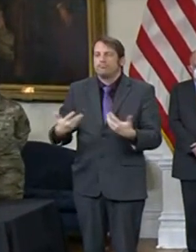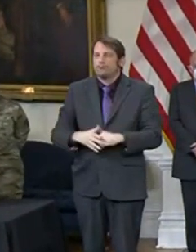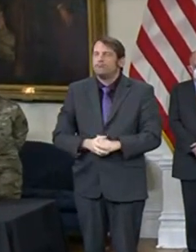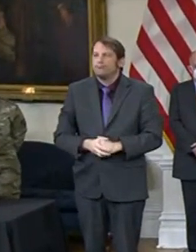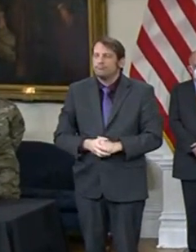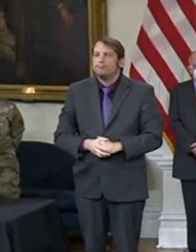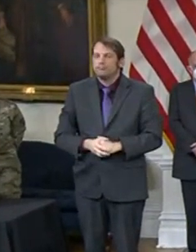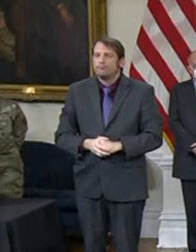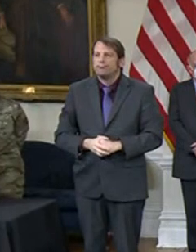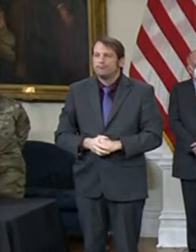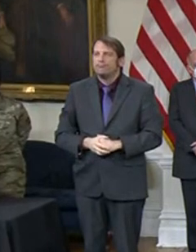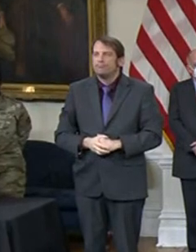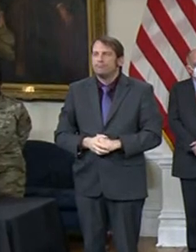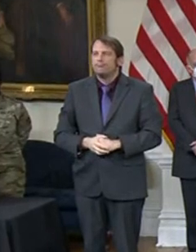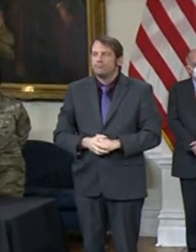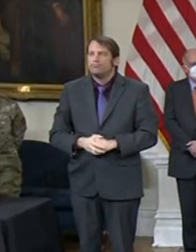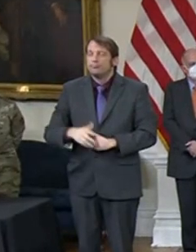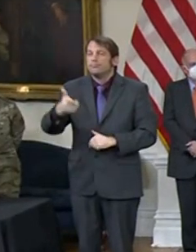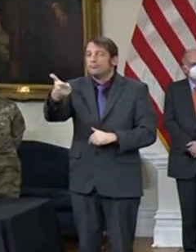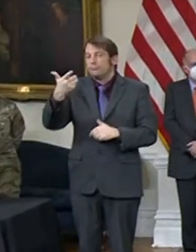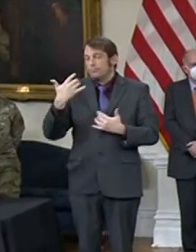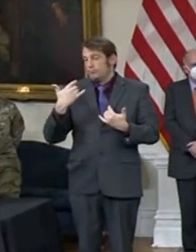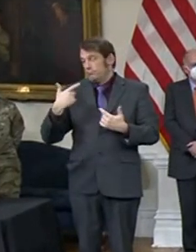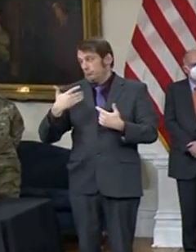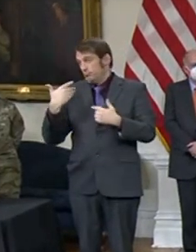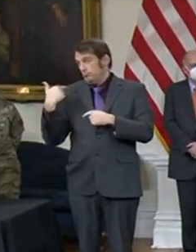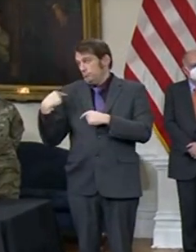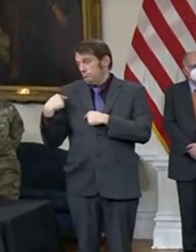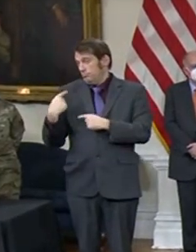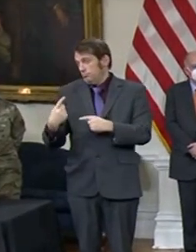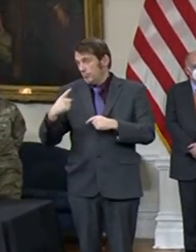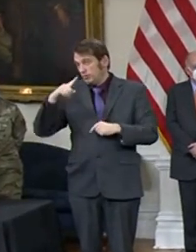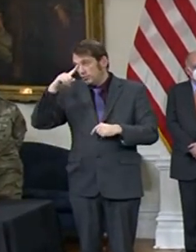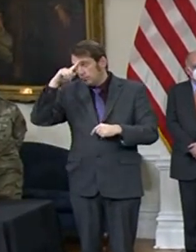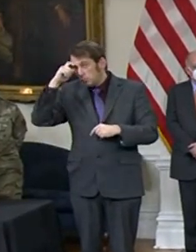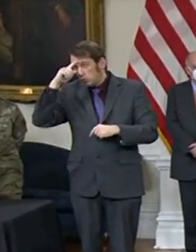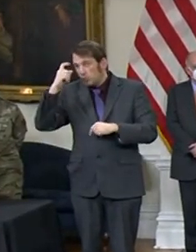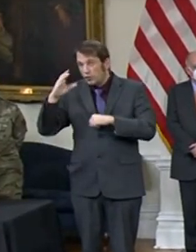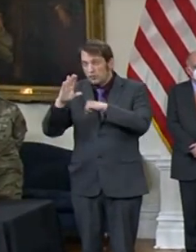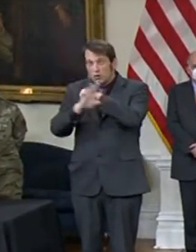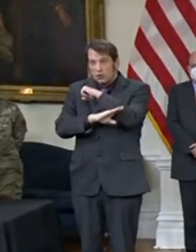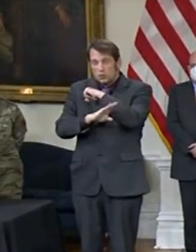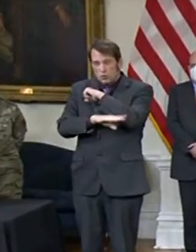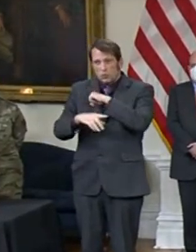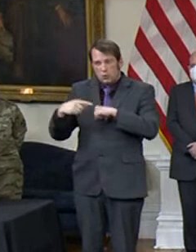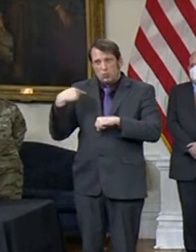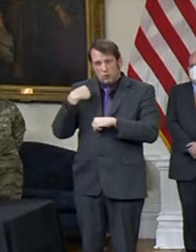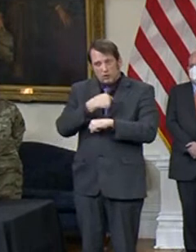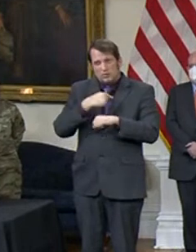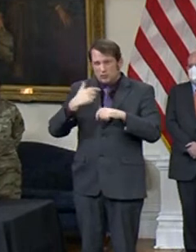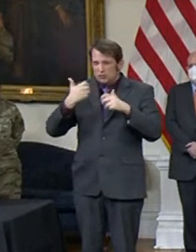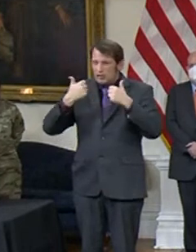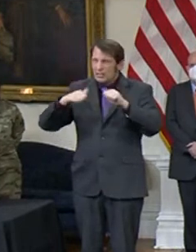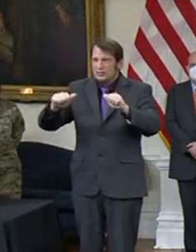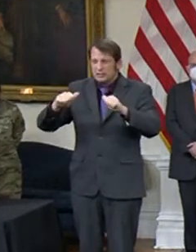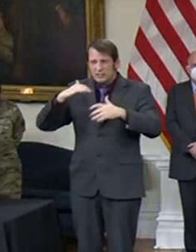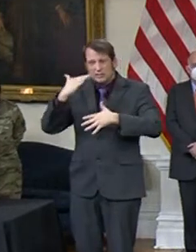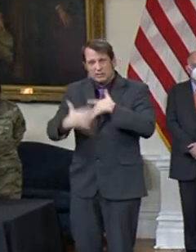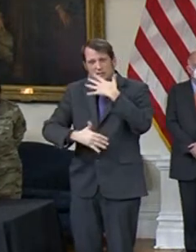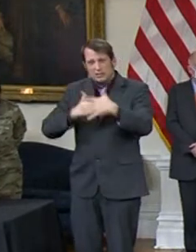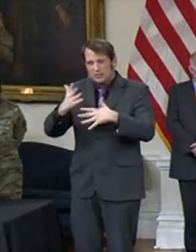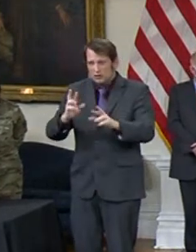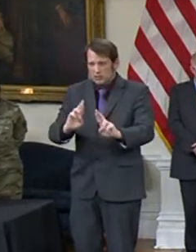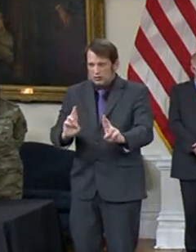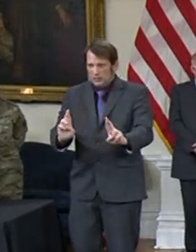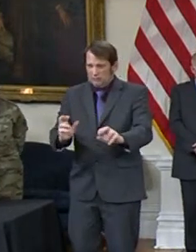Through last summer and fall, we pursued efforts to help Maryland hospitals prepare for a potential wintertime surge of COVID-19 patients. Today,